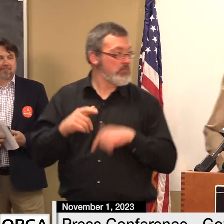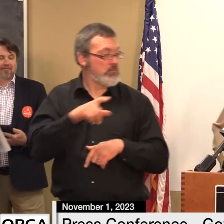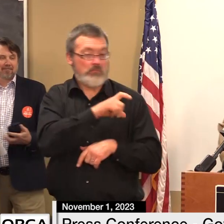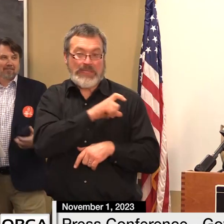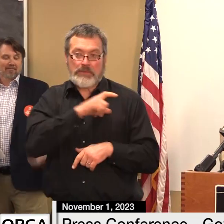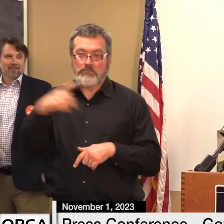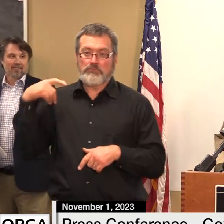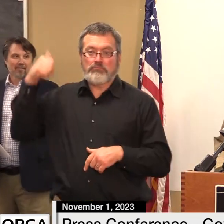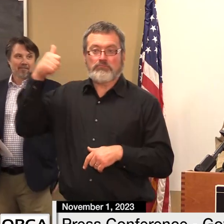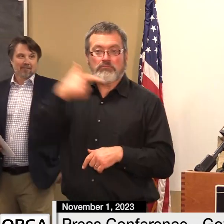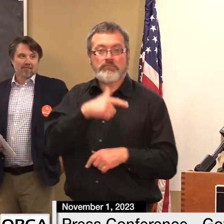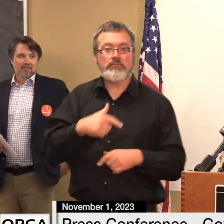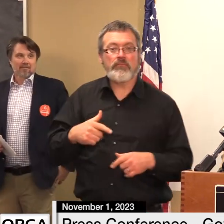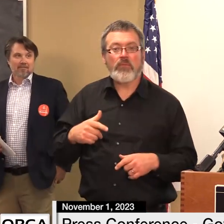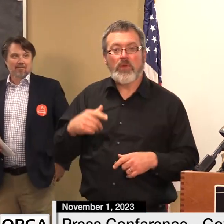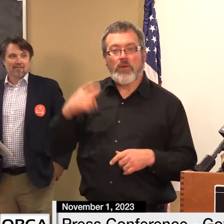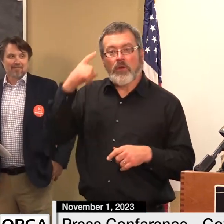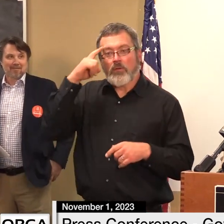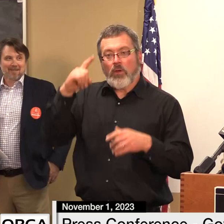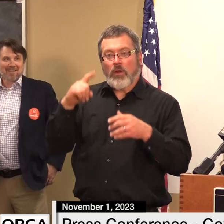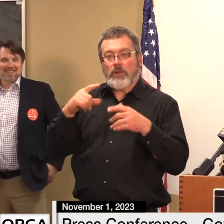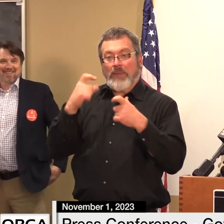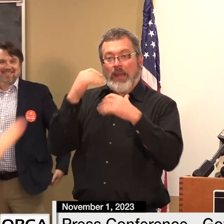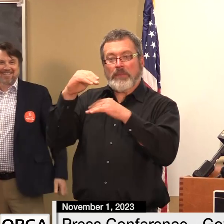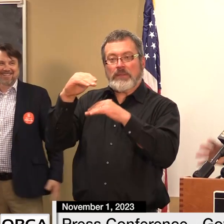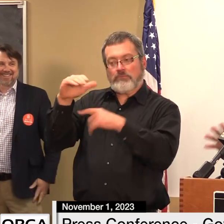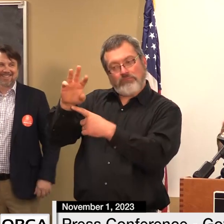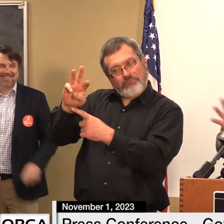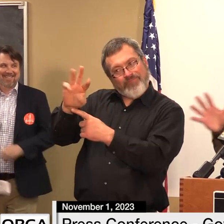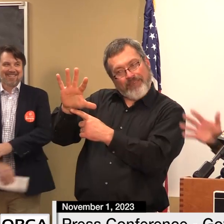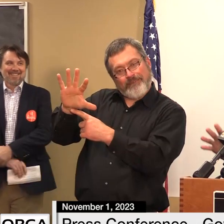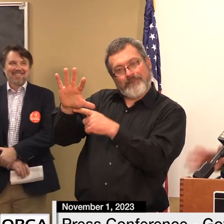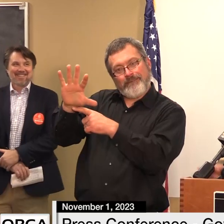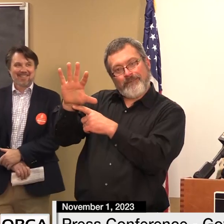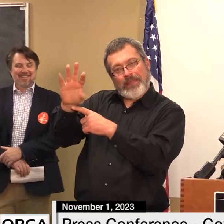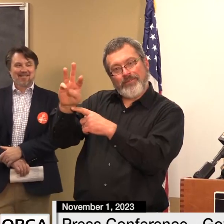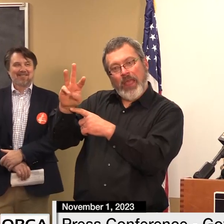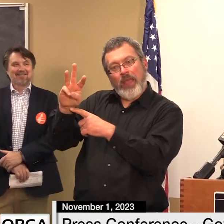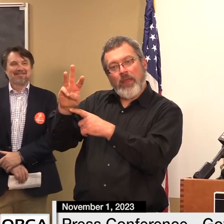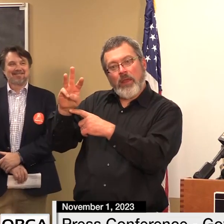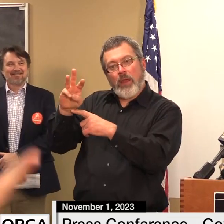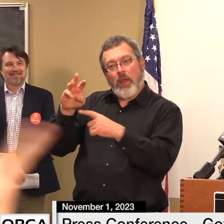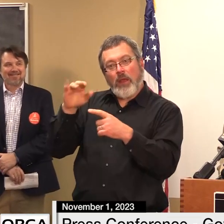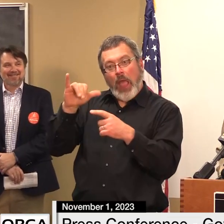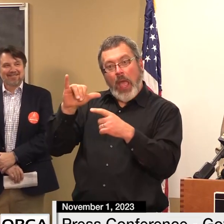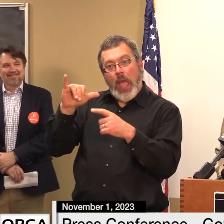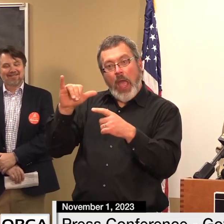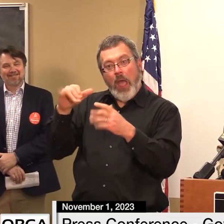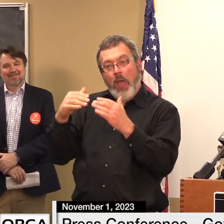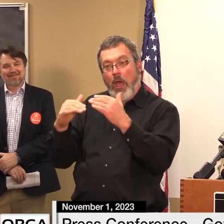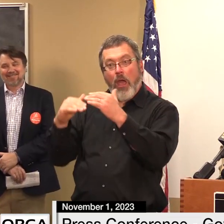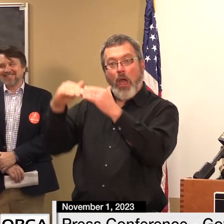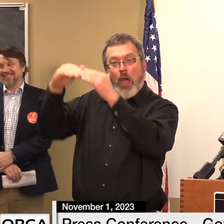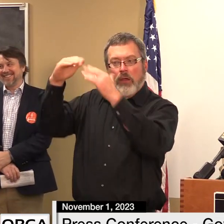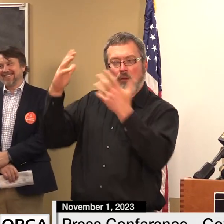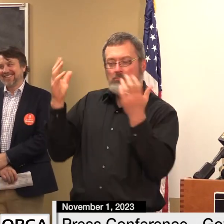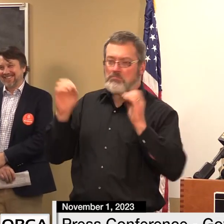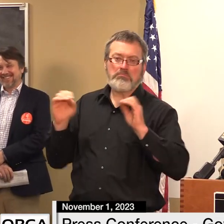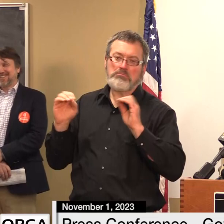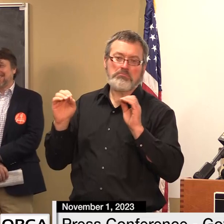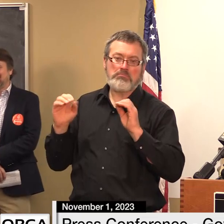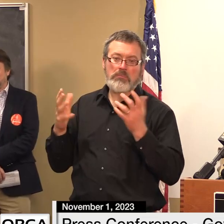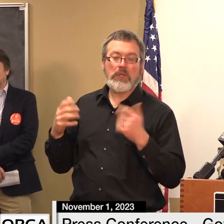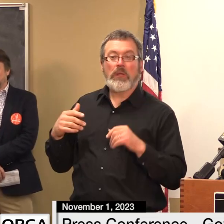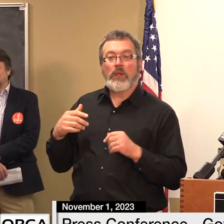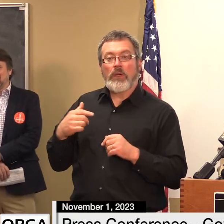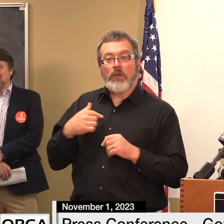Well, first of all, for the record, the speed limit 65 on the interstate, so there's no magic speed that you get to go before you're stopped. The governor's